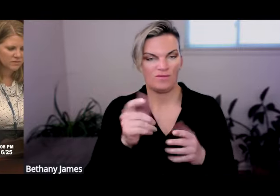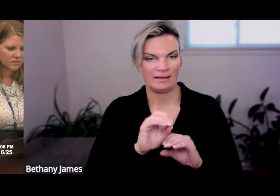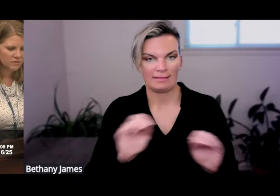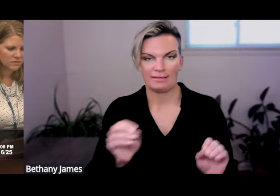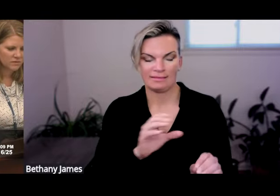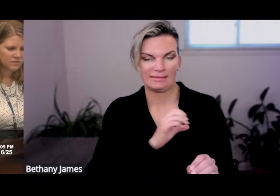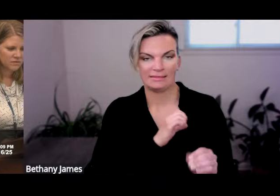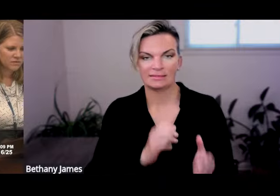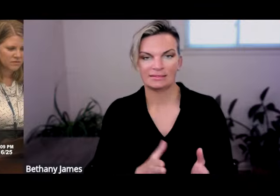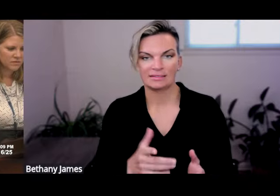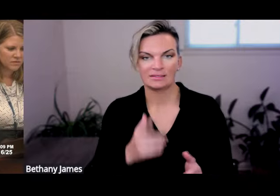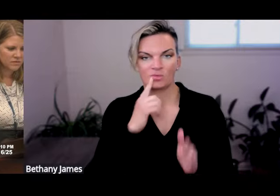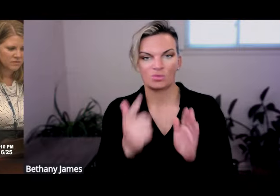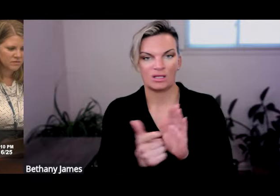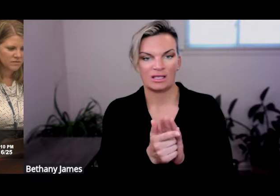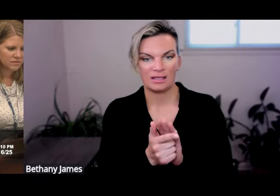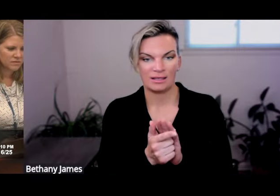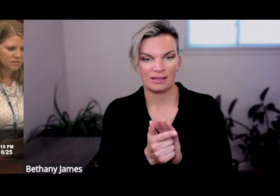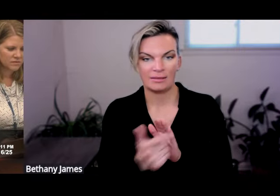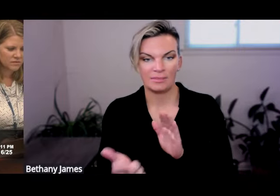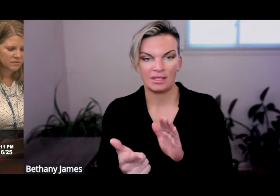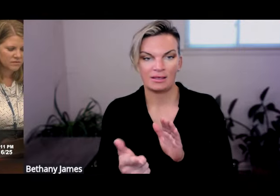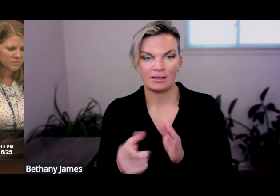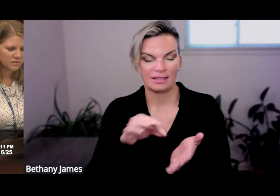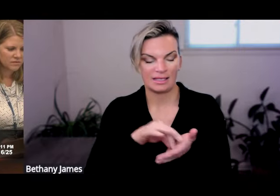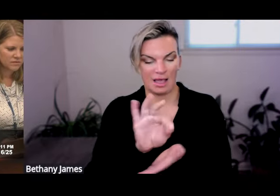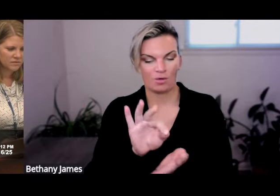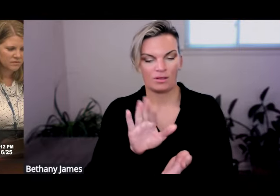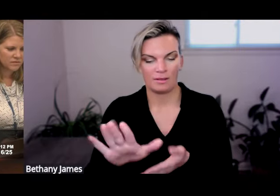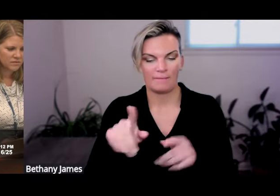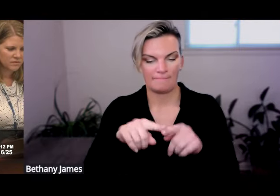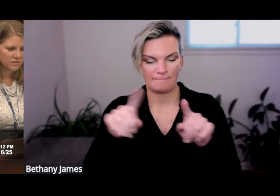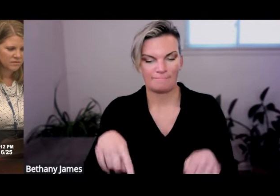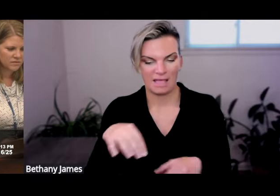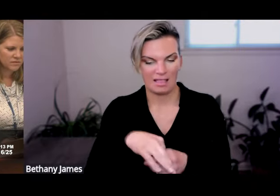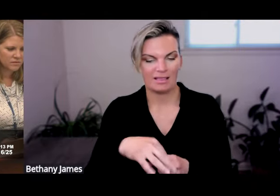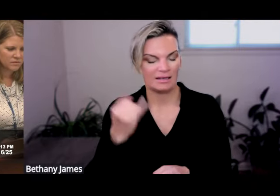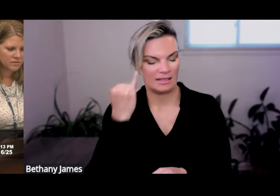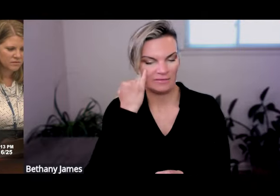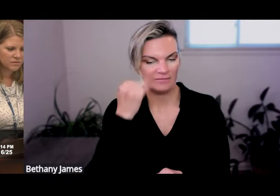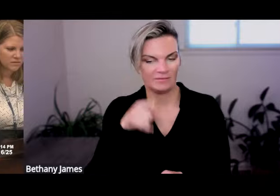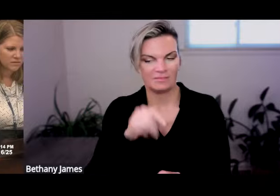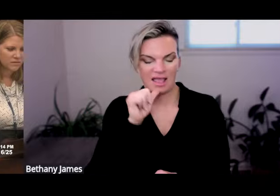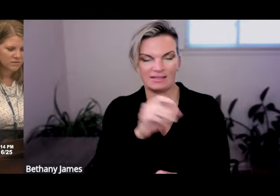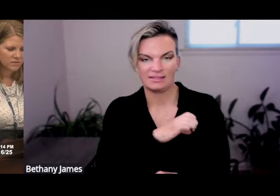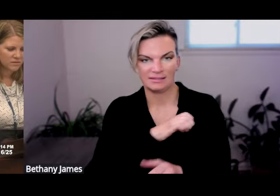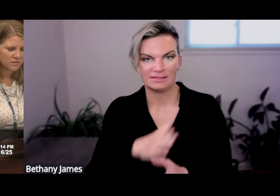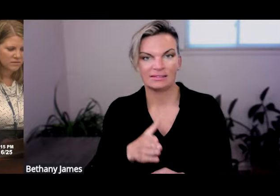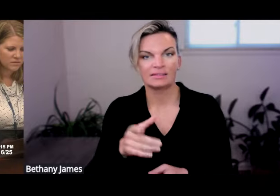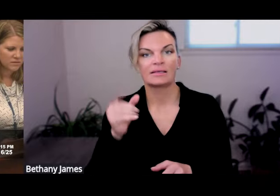prohibit counting ballots from voters whose citizenship hasn't been verified unless voters show documents to Secretary within 6 days